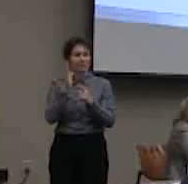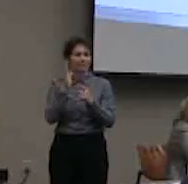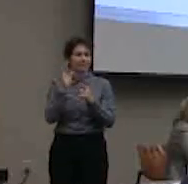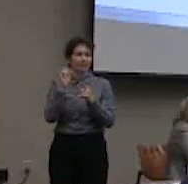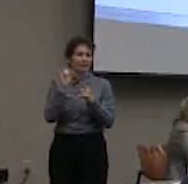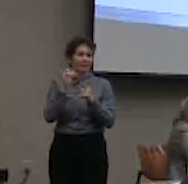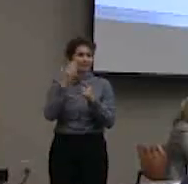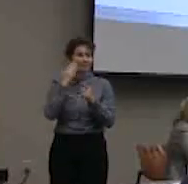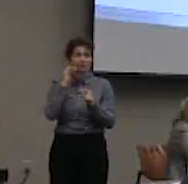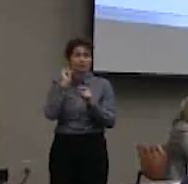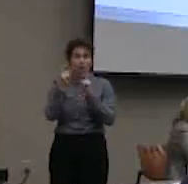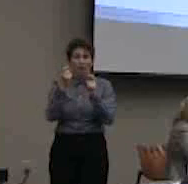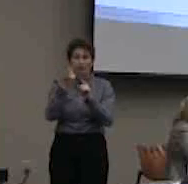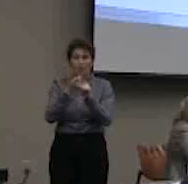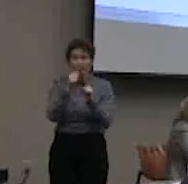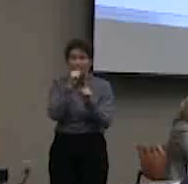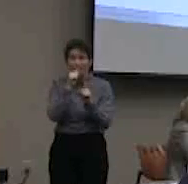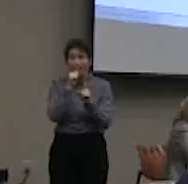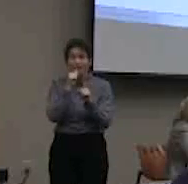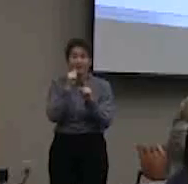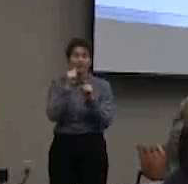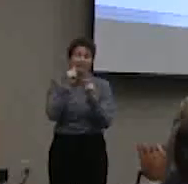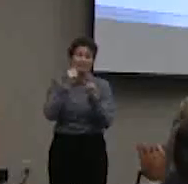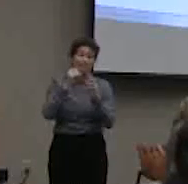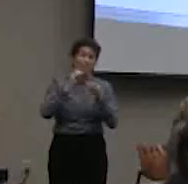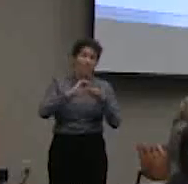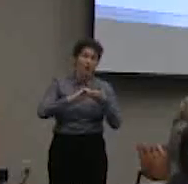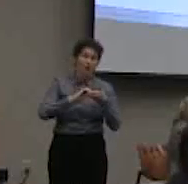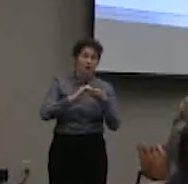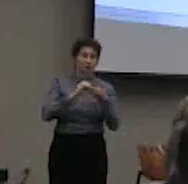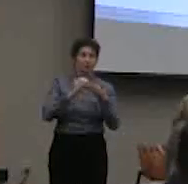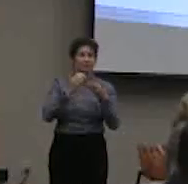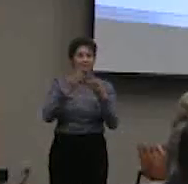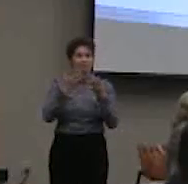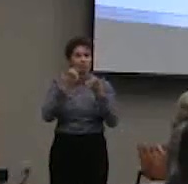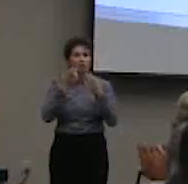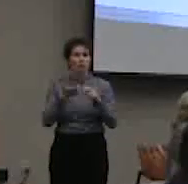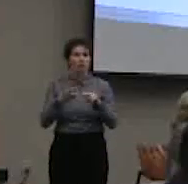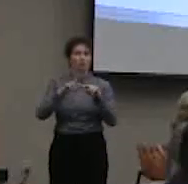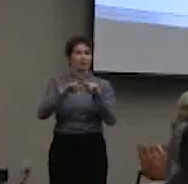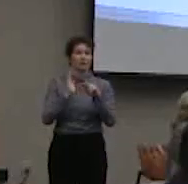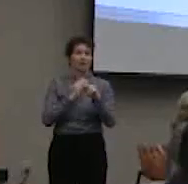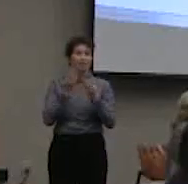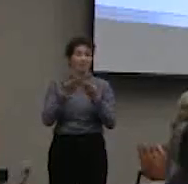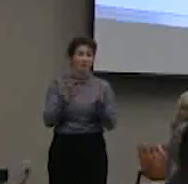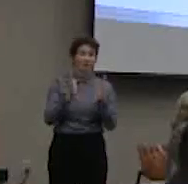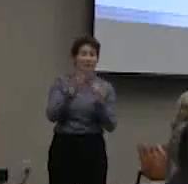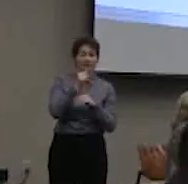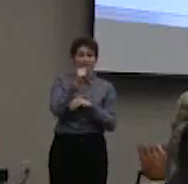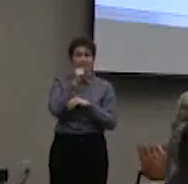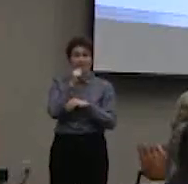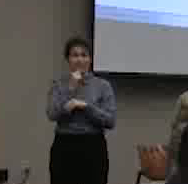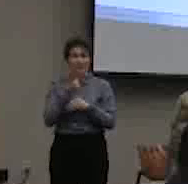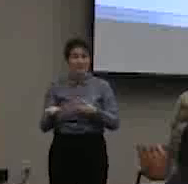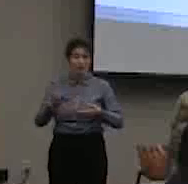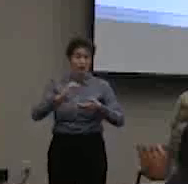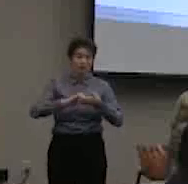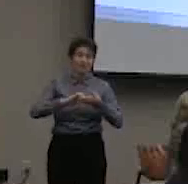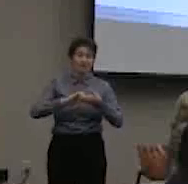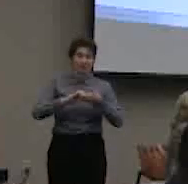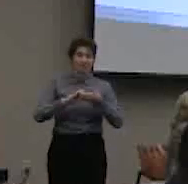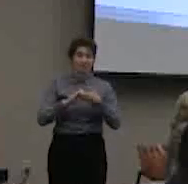donations from private partners. We want to increase our public-private partnerships